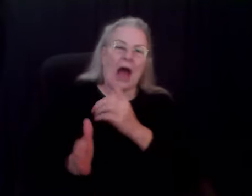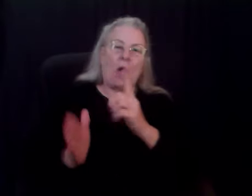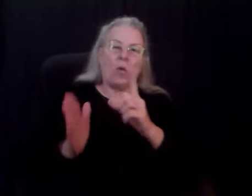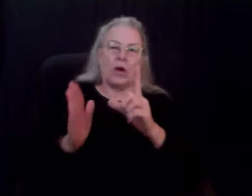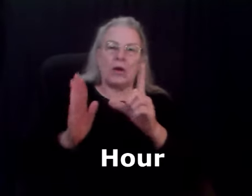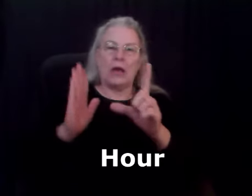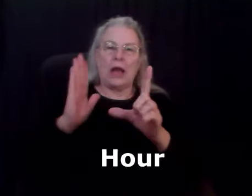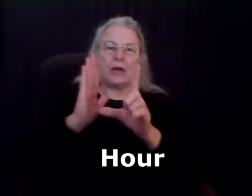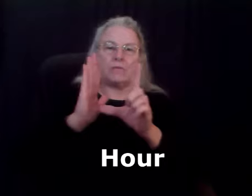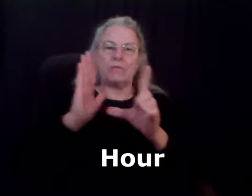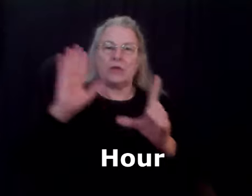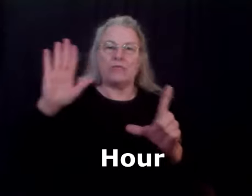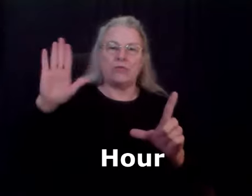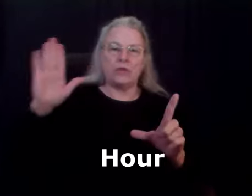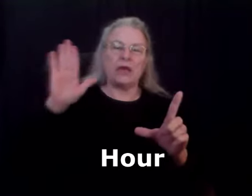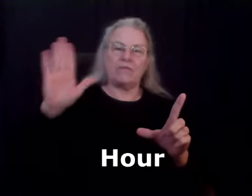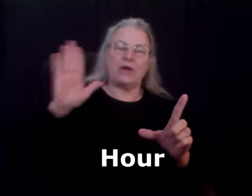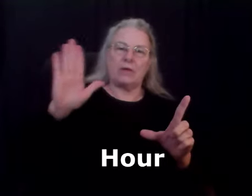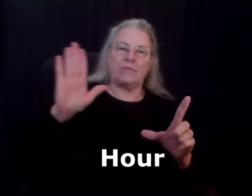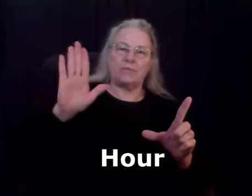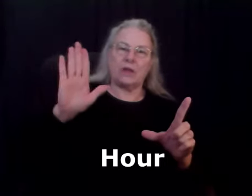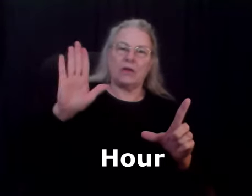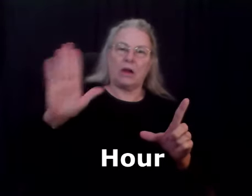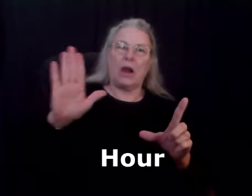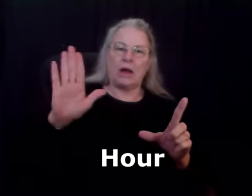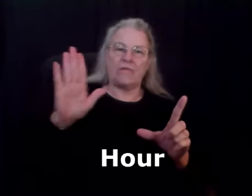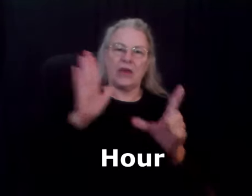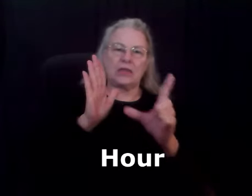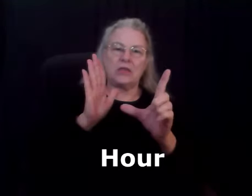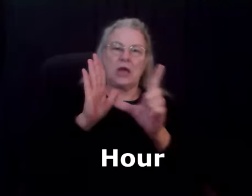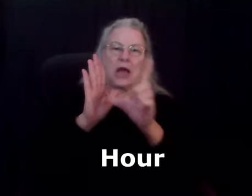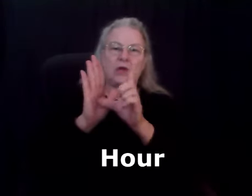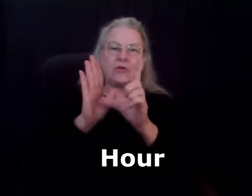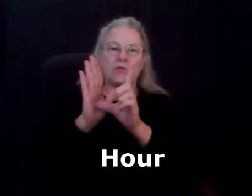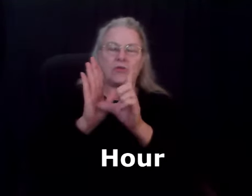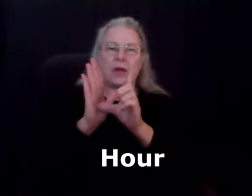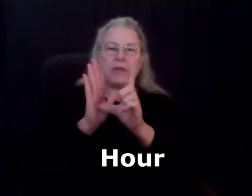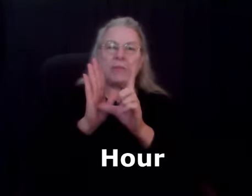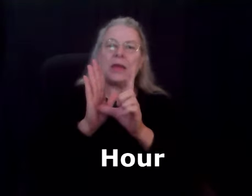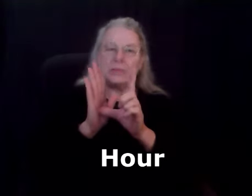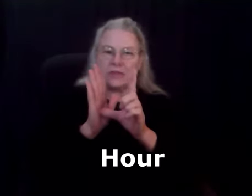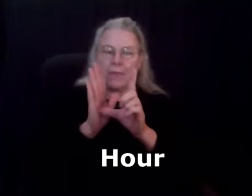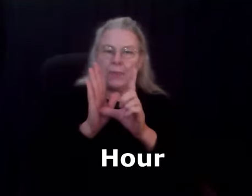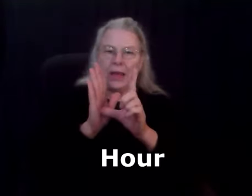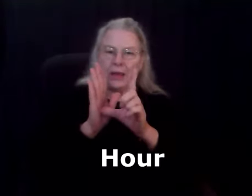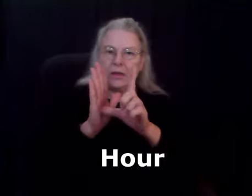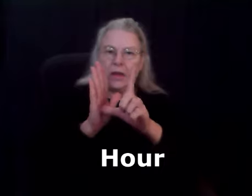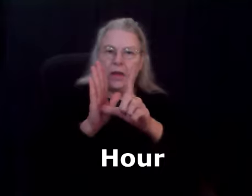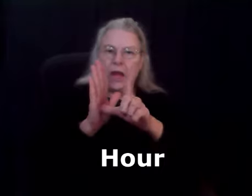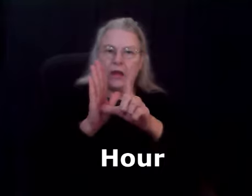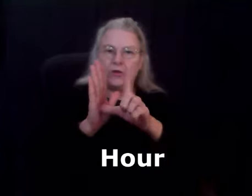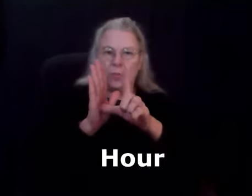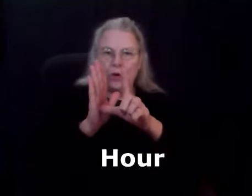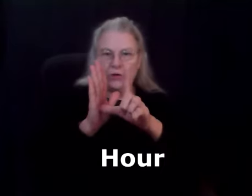Hour. And if you think of the clock face, and your thumb then becomes that pin, and your pointer